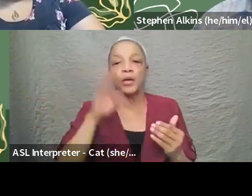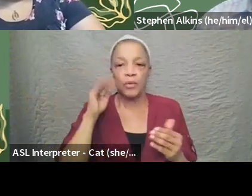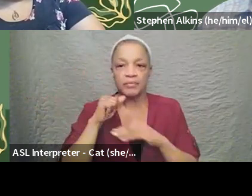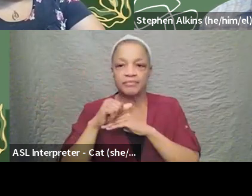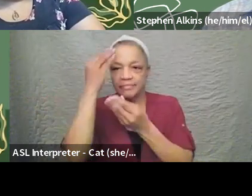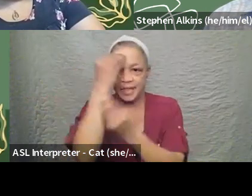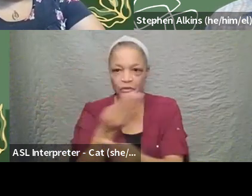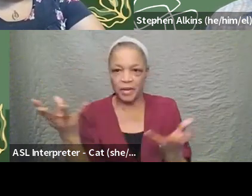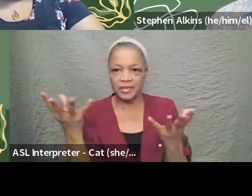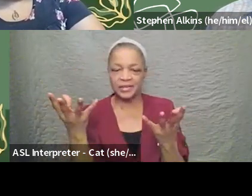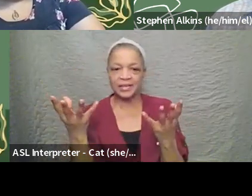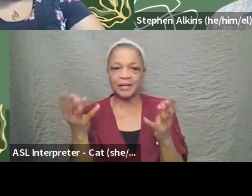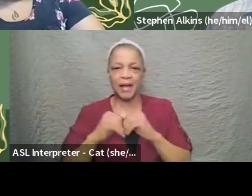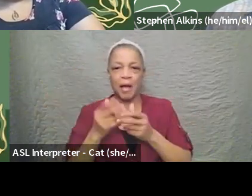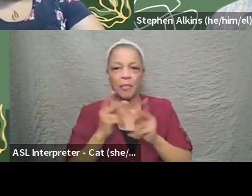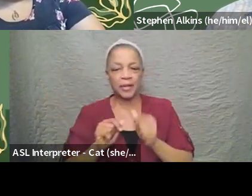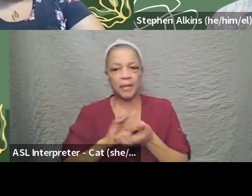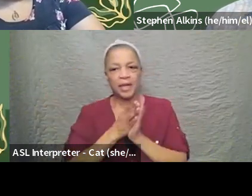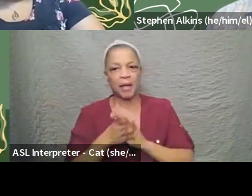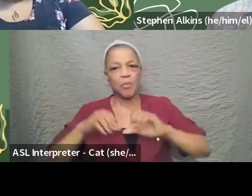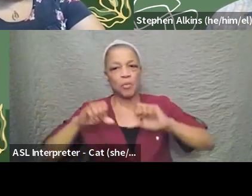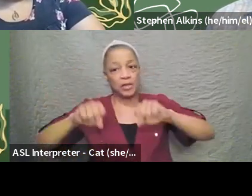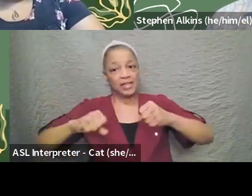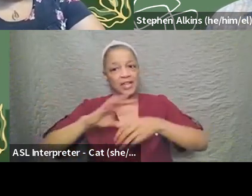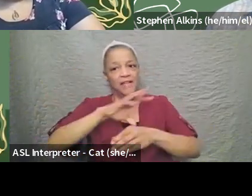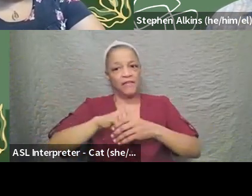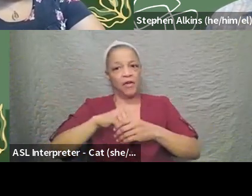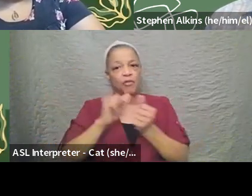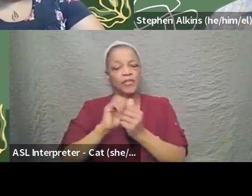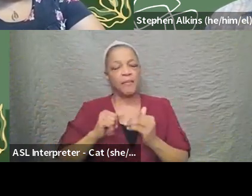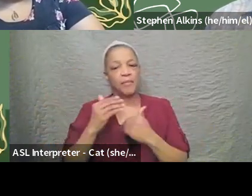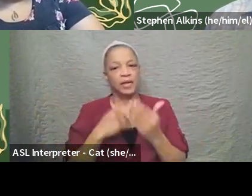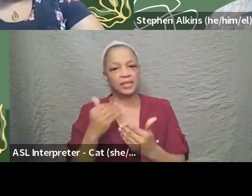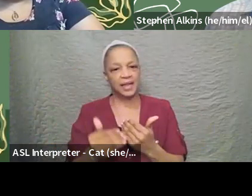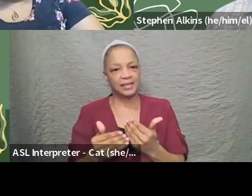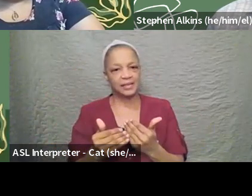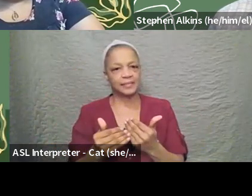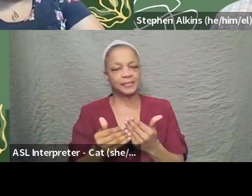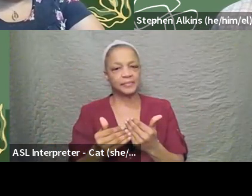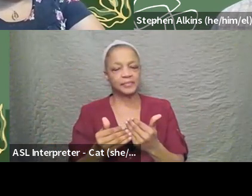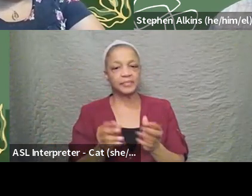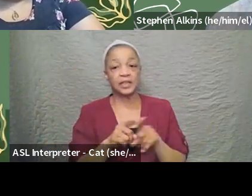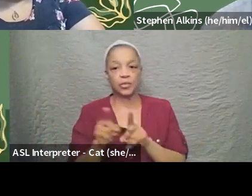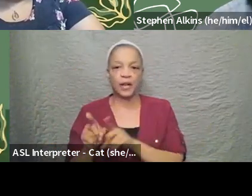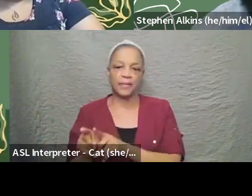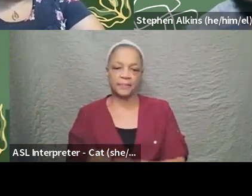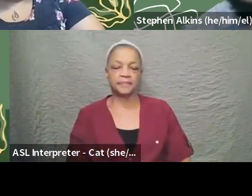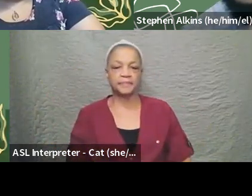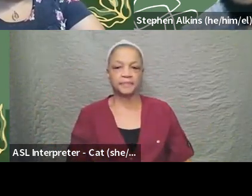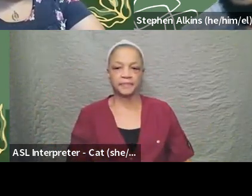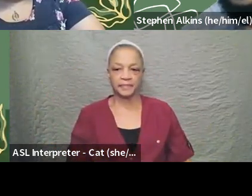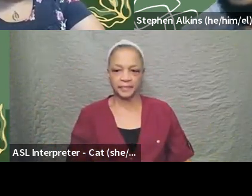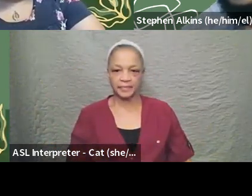information about how people can become potentially involved with that process as well.